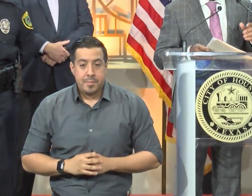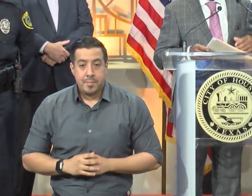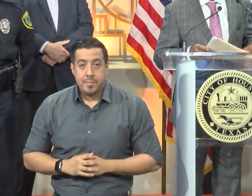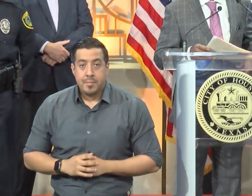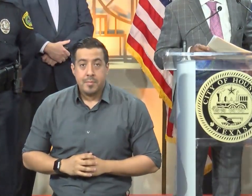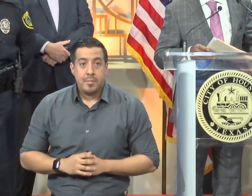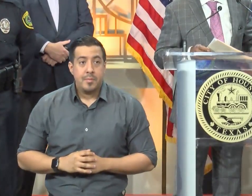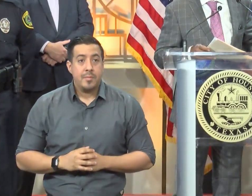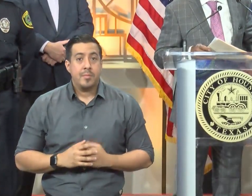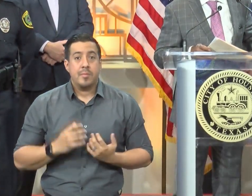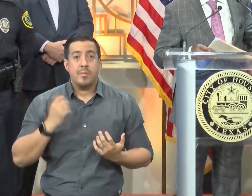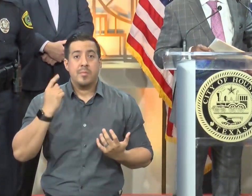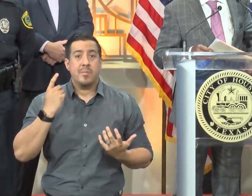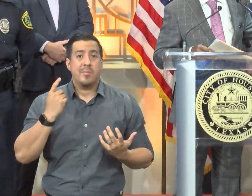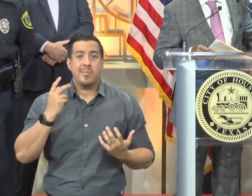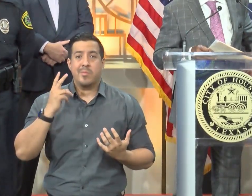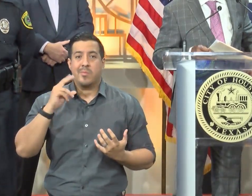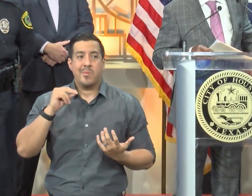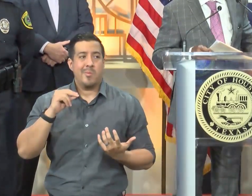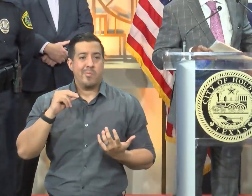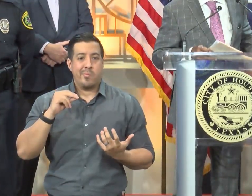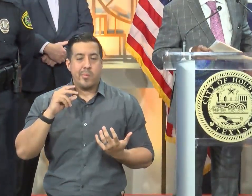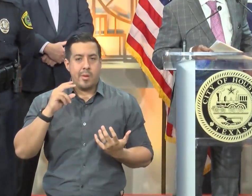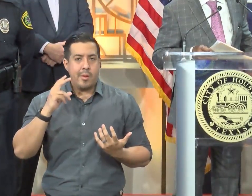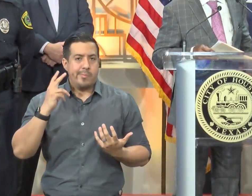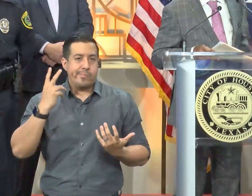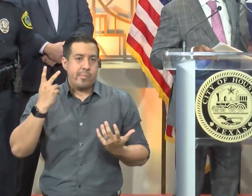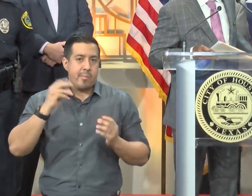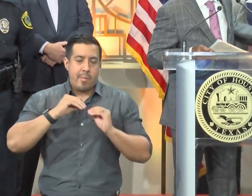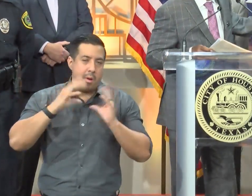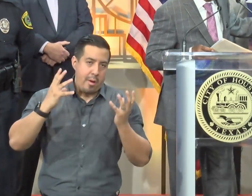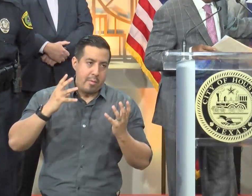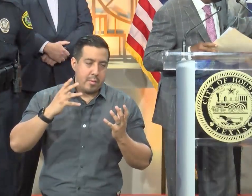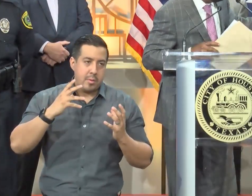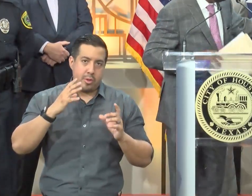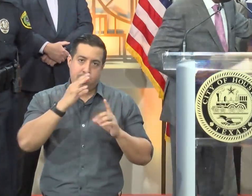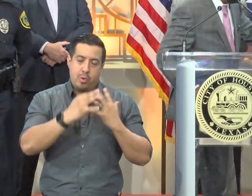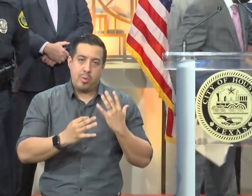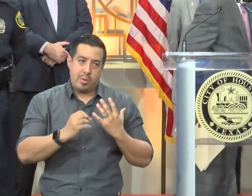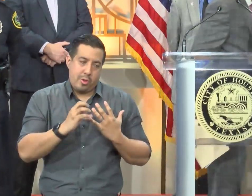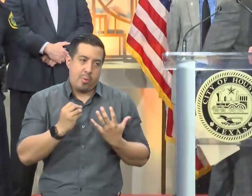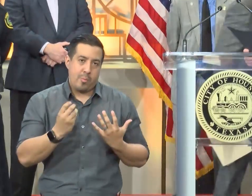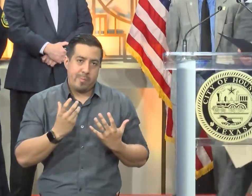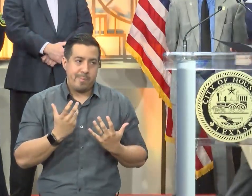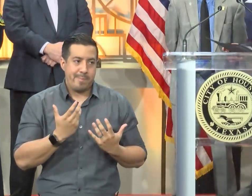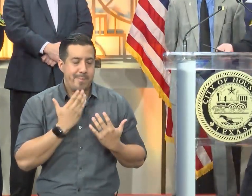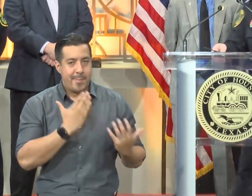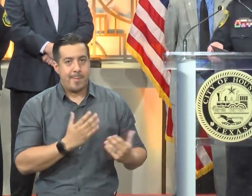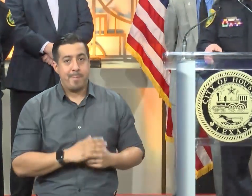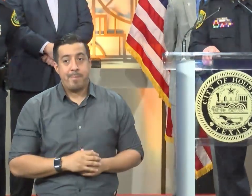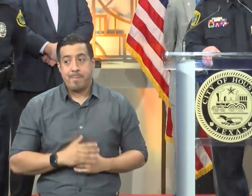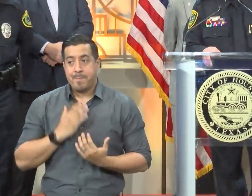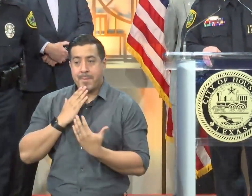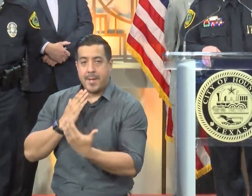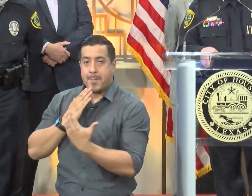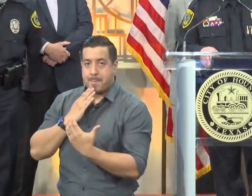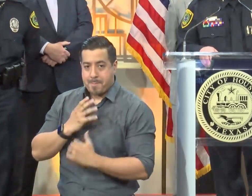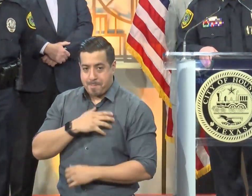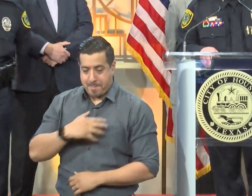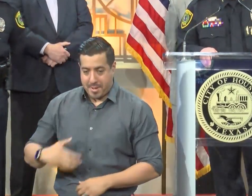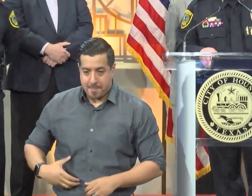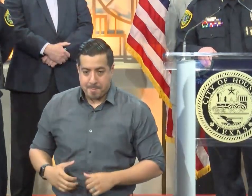There is no question. And so. Thank you, Mayor, very much.